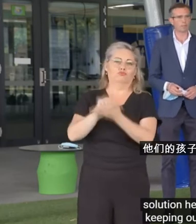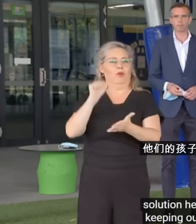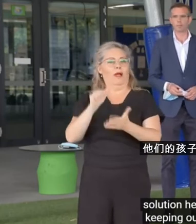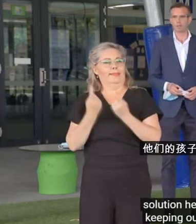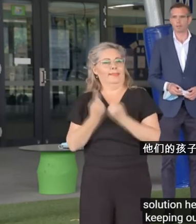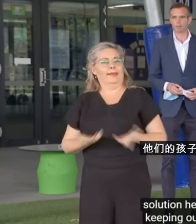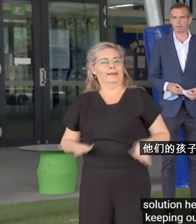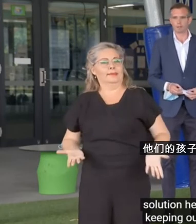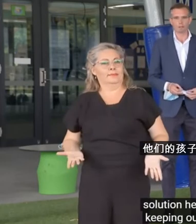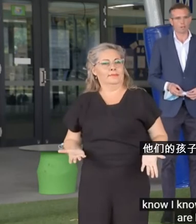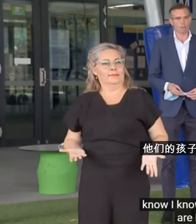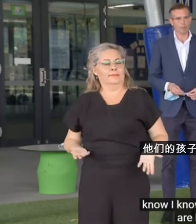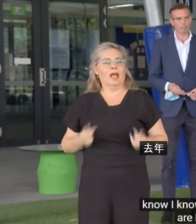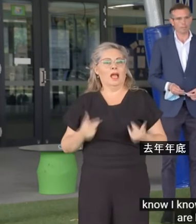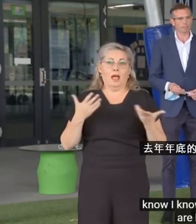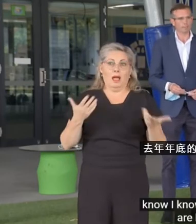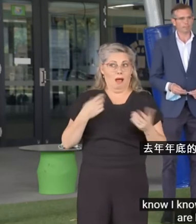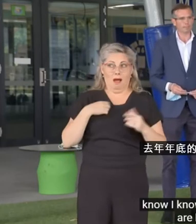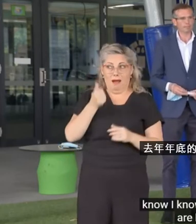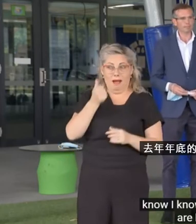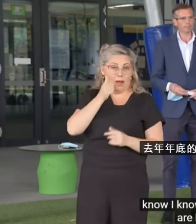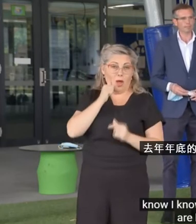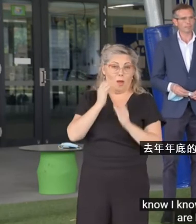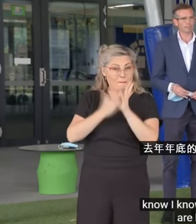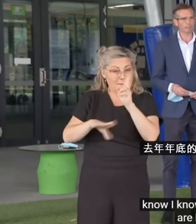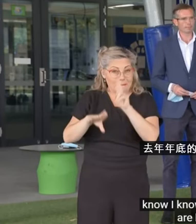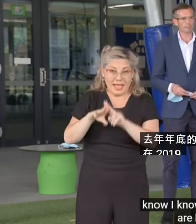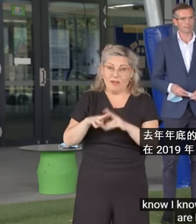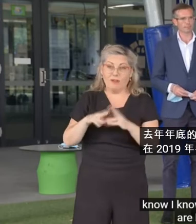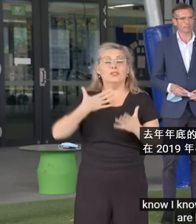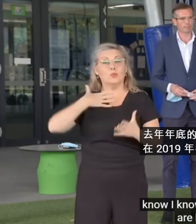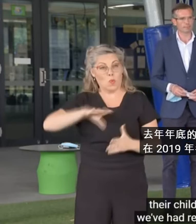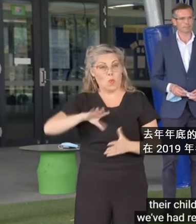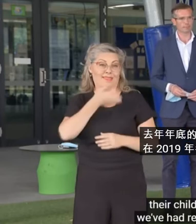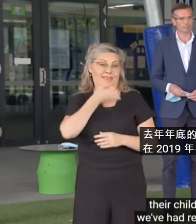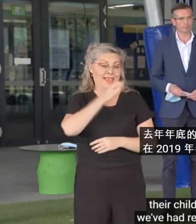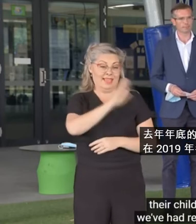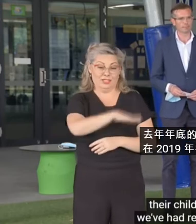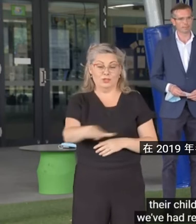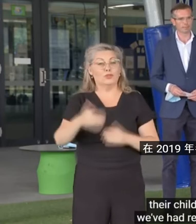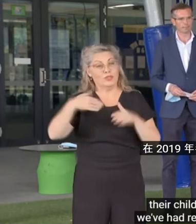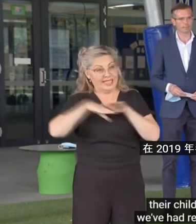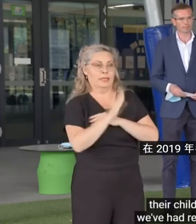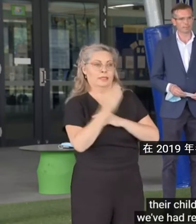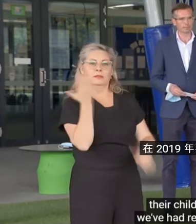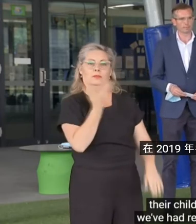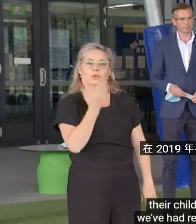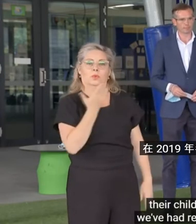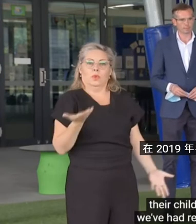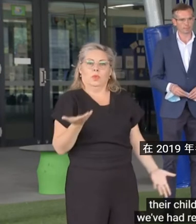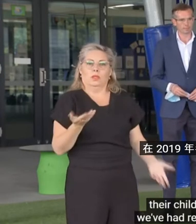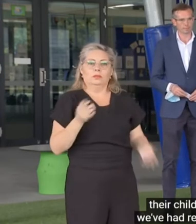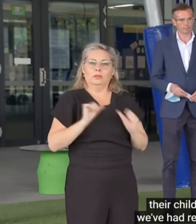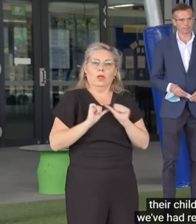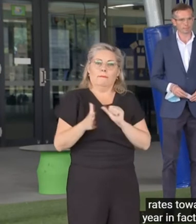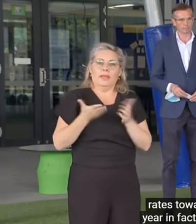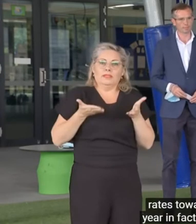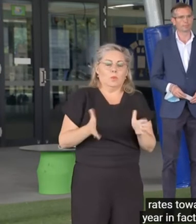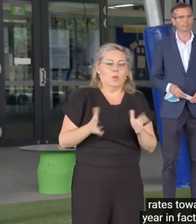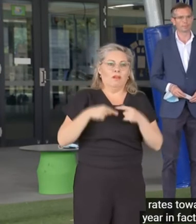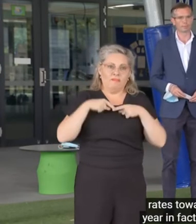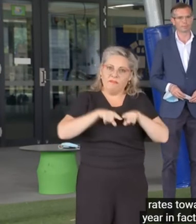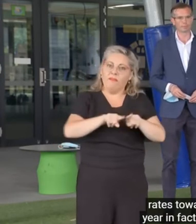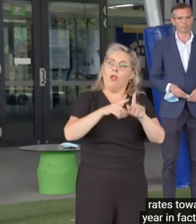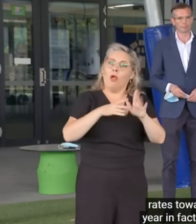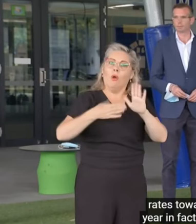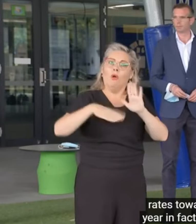had really good attendance rates towards the end of last year, in fact higher than we saw in 2019. I know our students want to be back, and so I'm